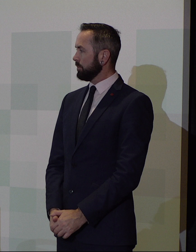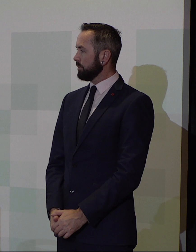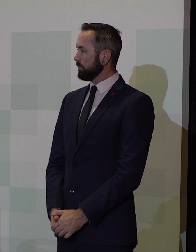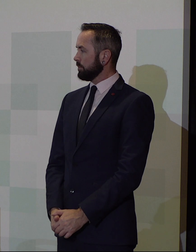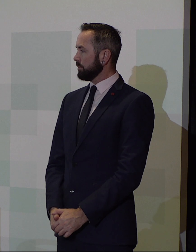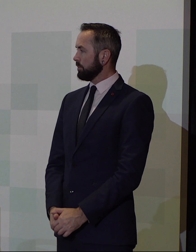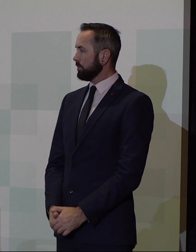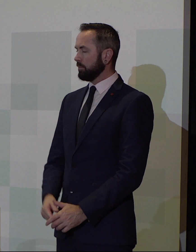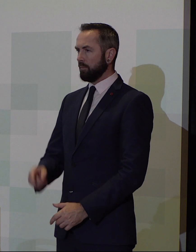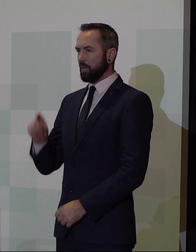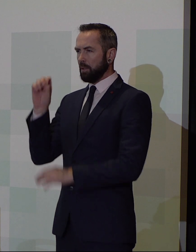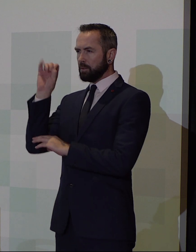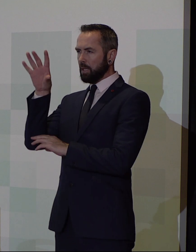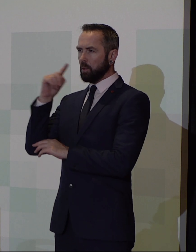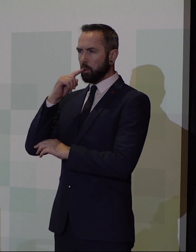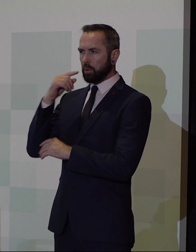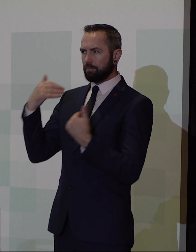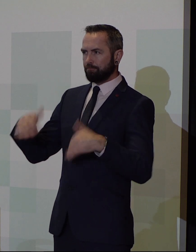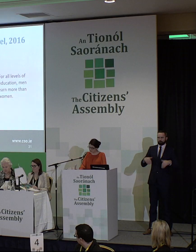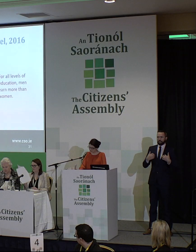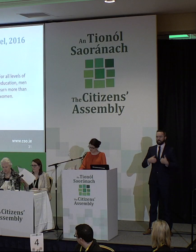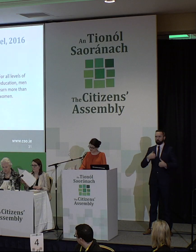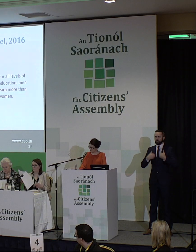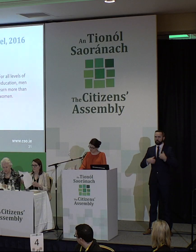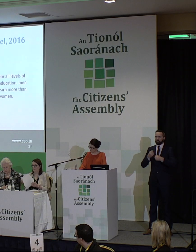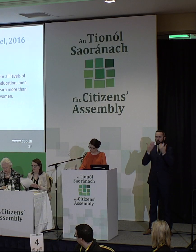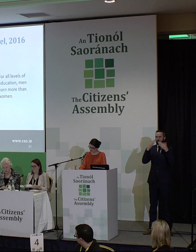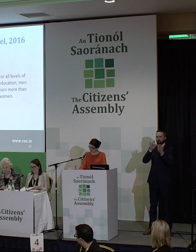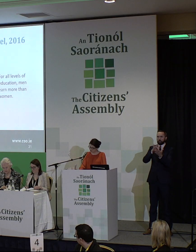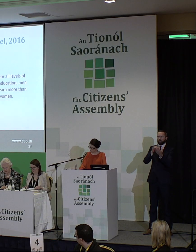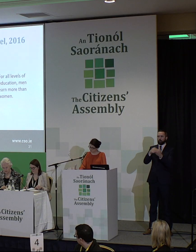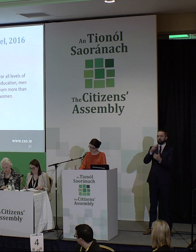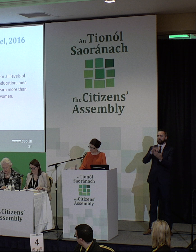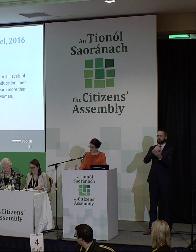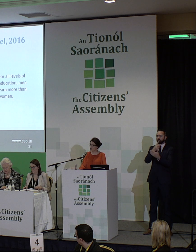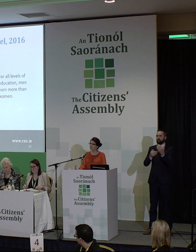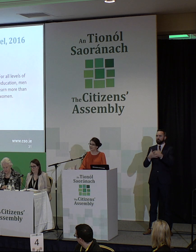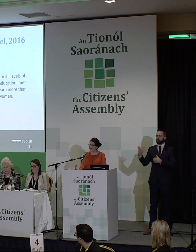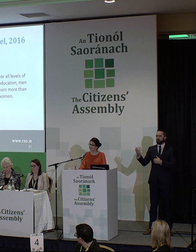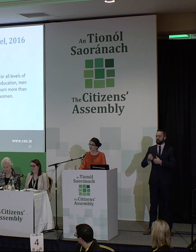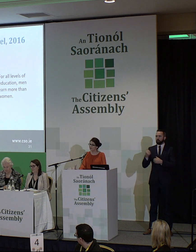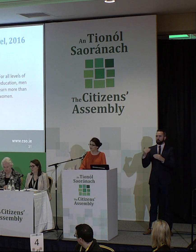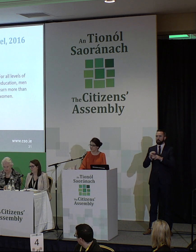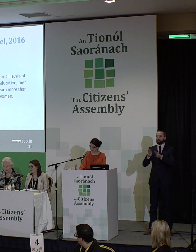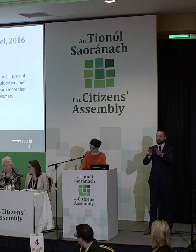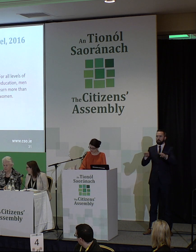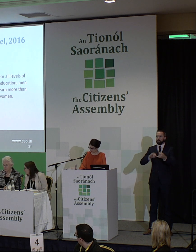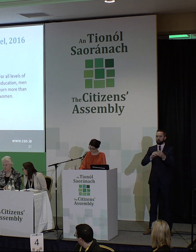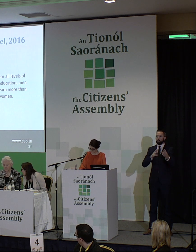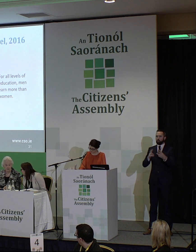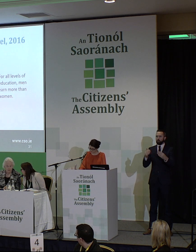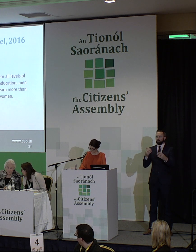So this interesting slide shows the median, again, or middle value for earned income for people at work by level of their